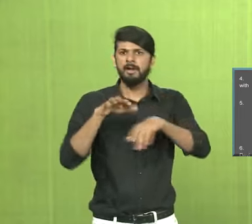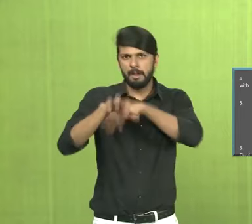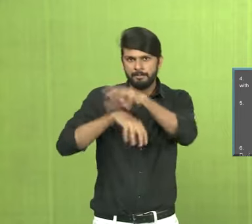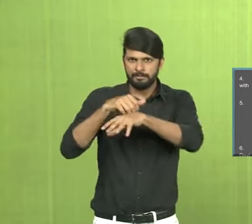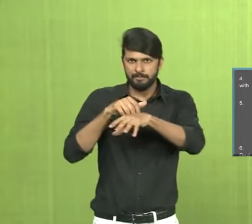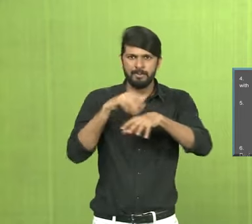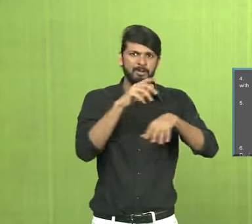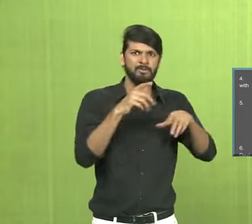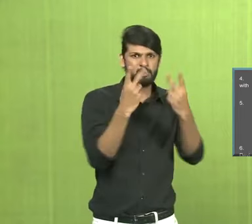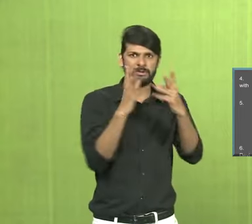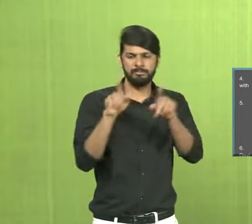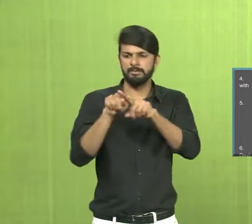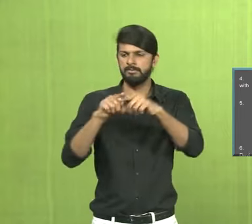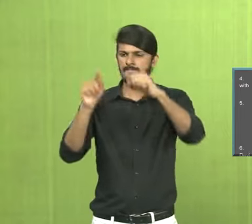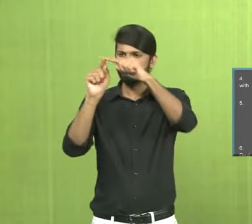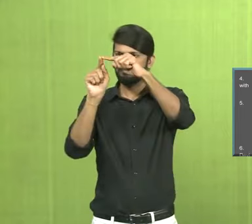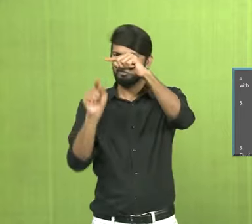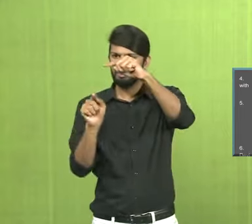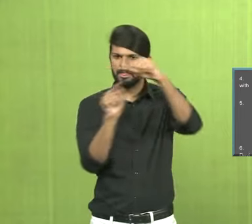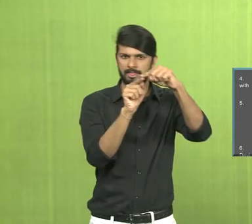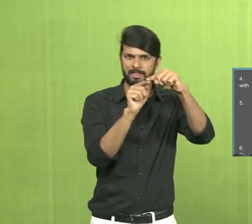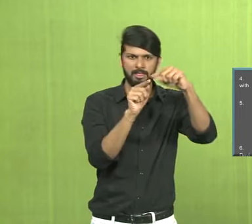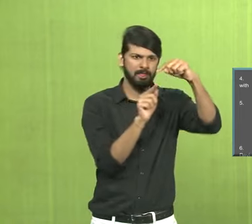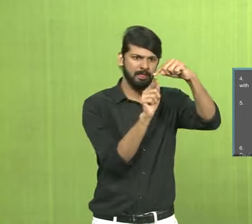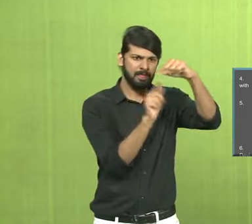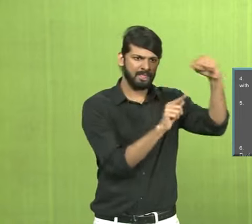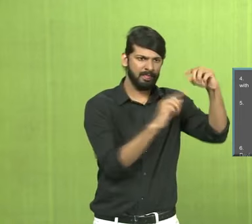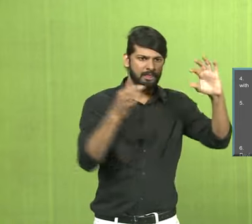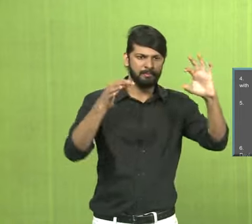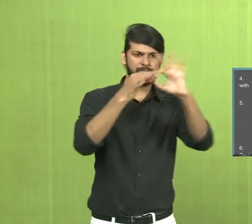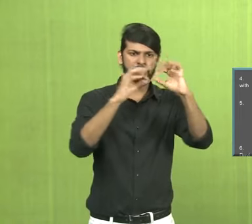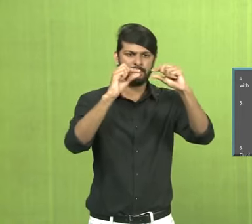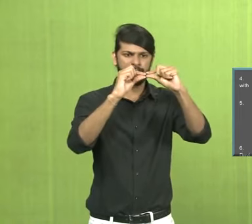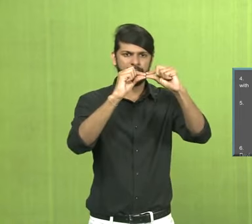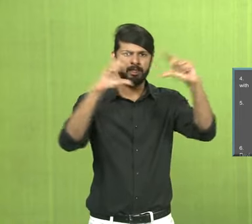by joining 2 triangles at the apex.